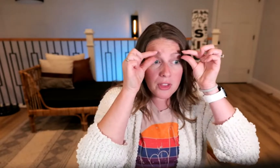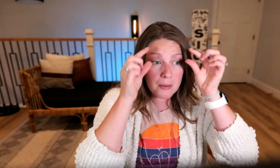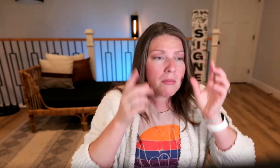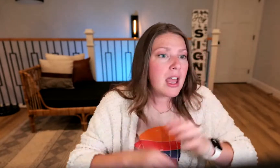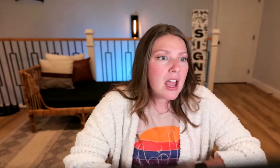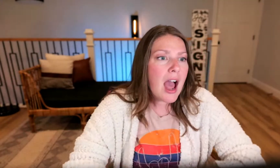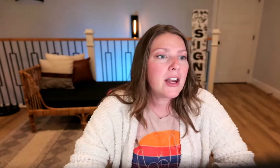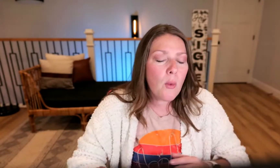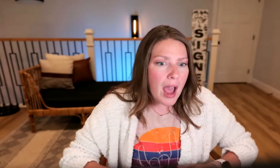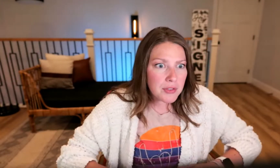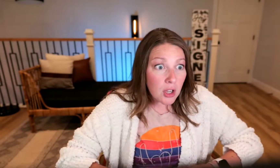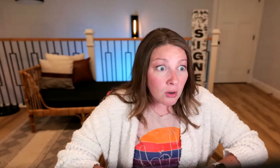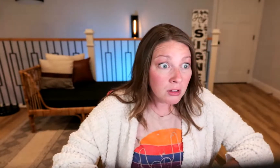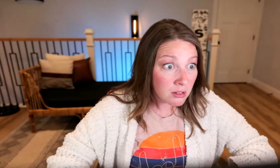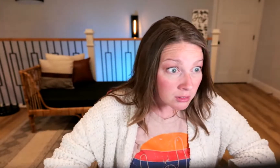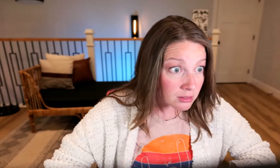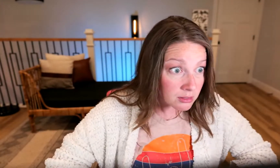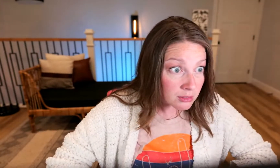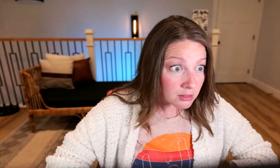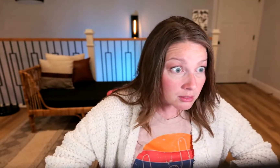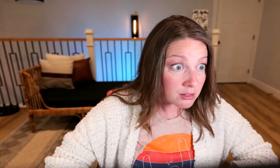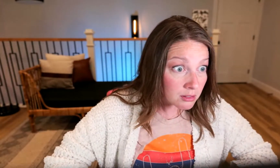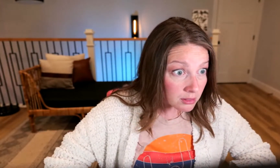them. I don't have to go.